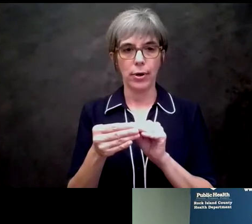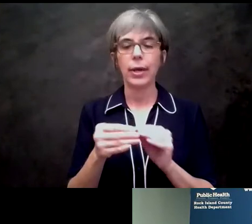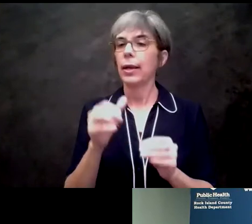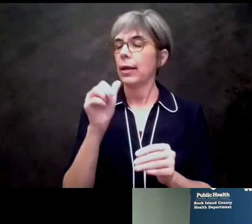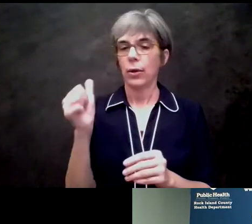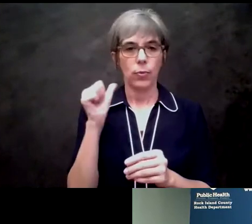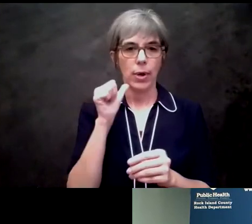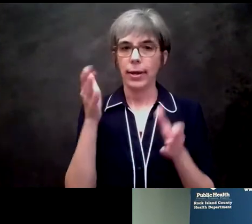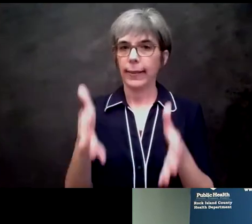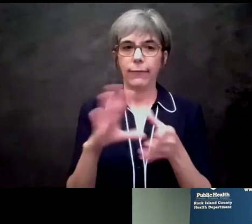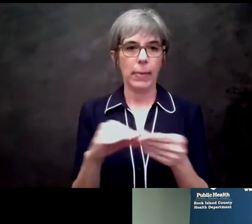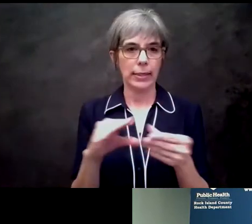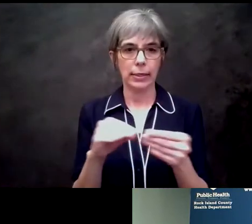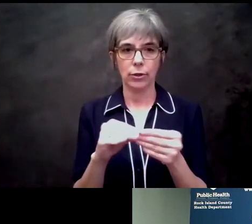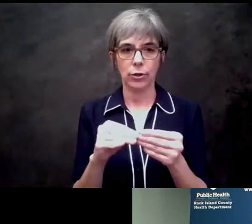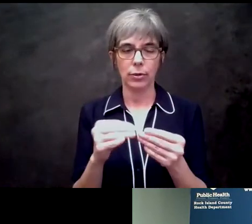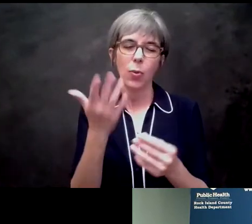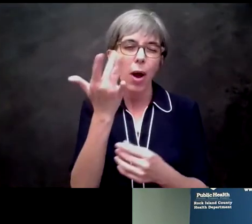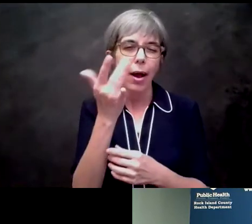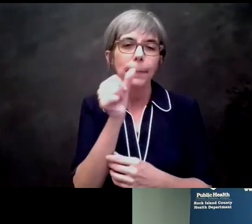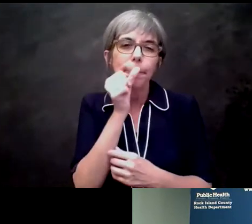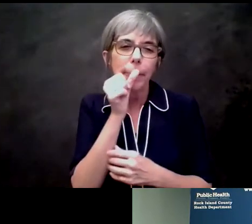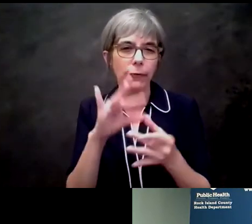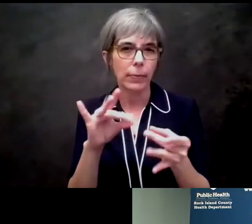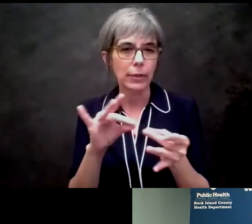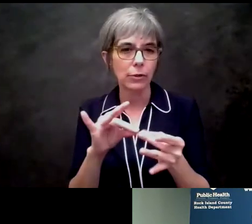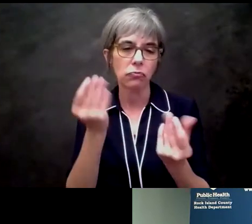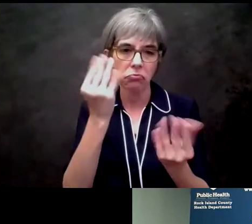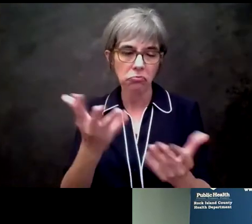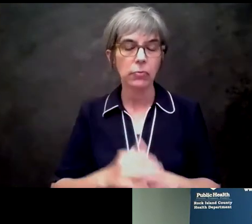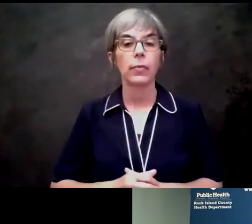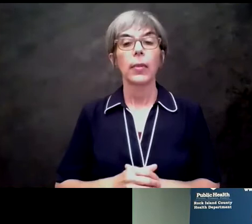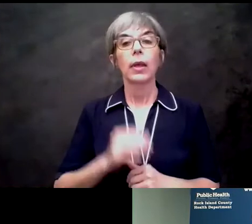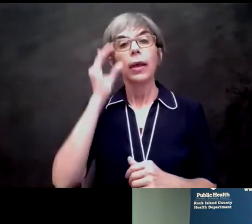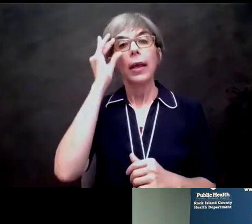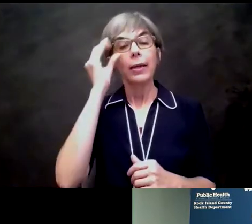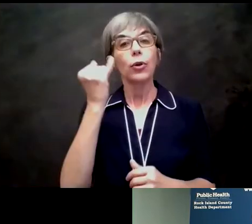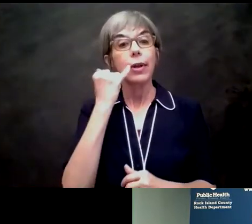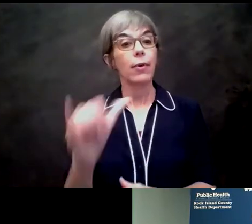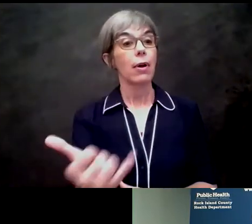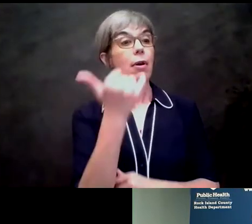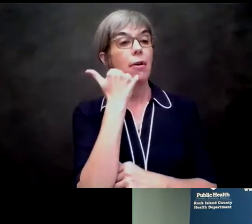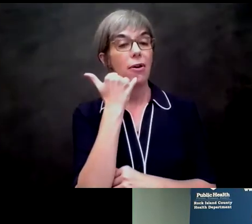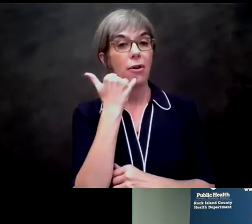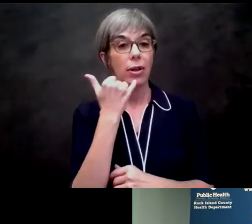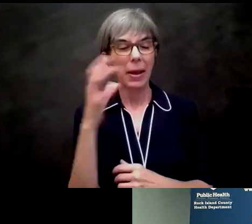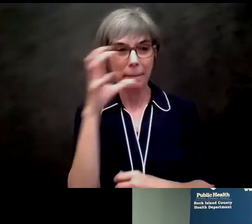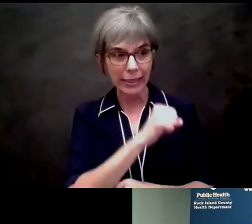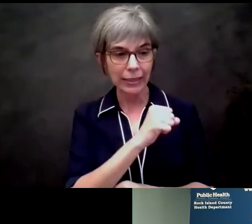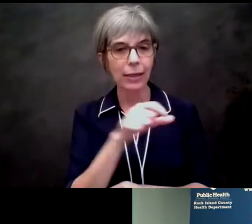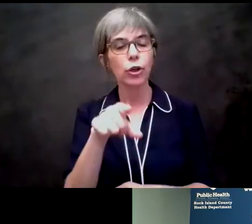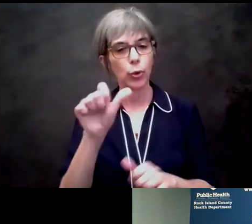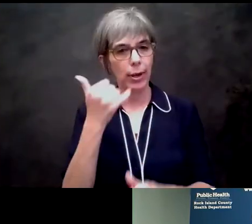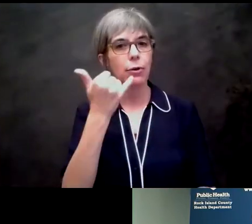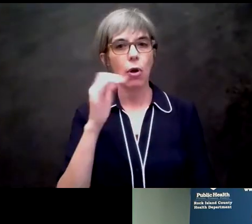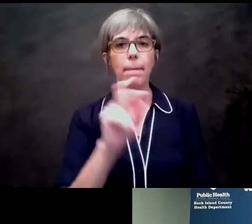messages because of privacy concerns. However, if patients get that call and they miss it, they can call that phone number